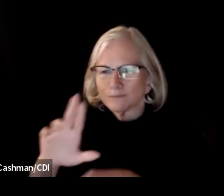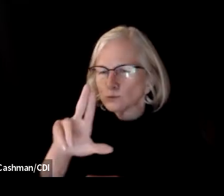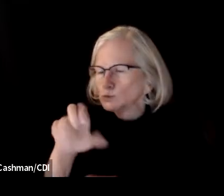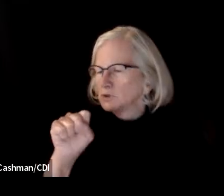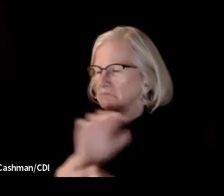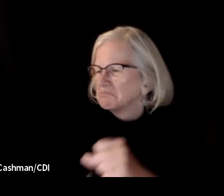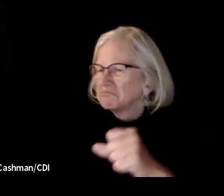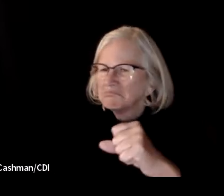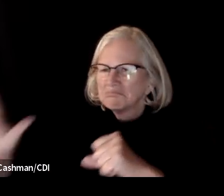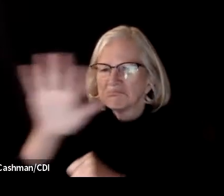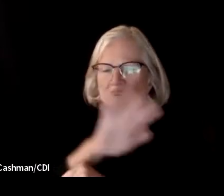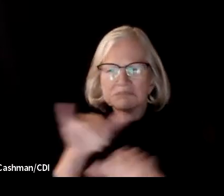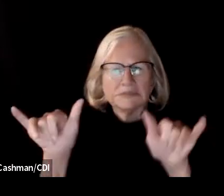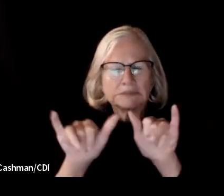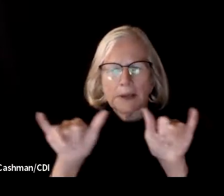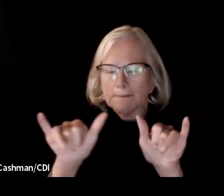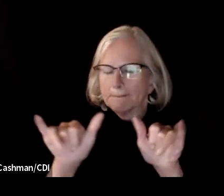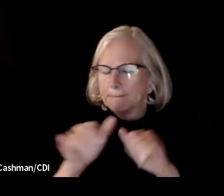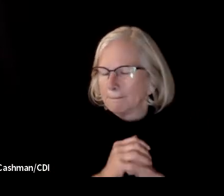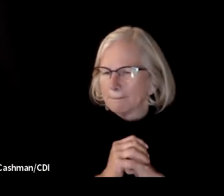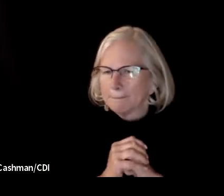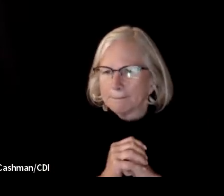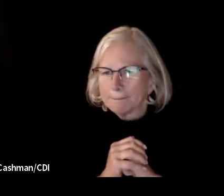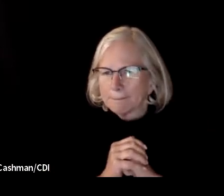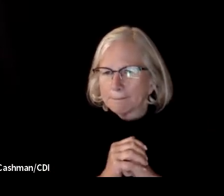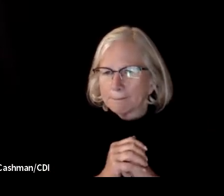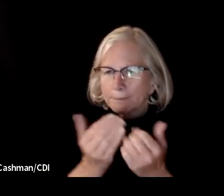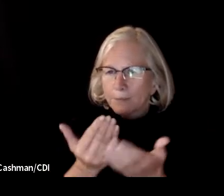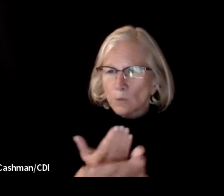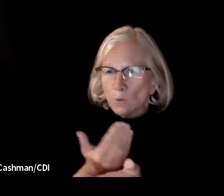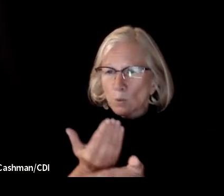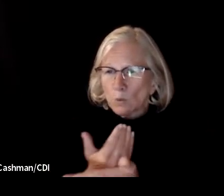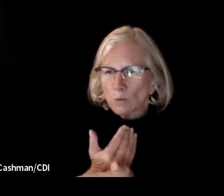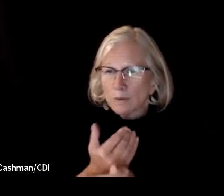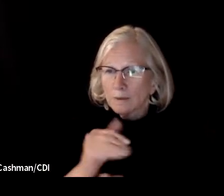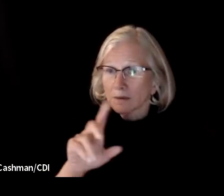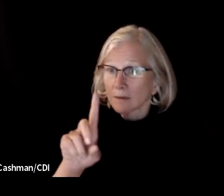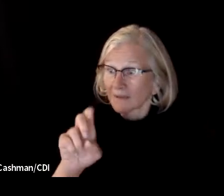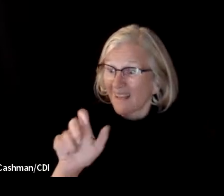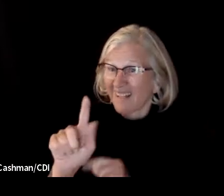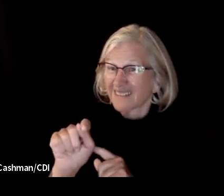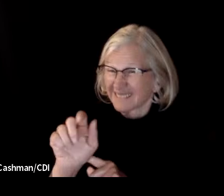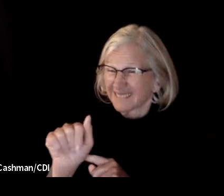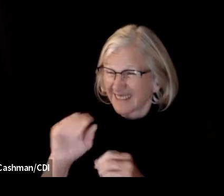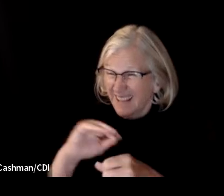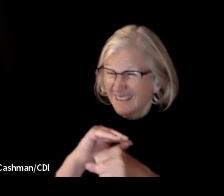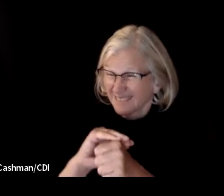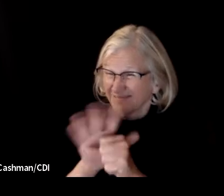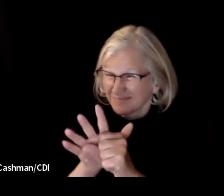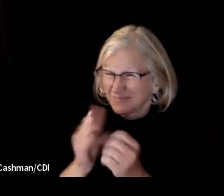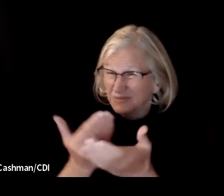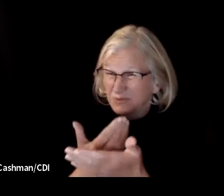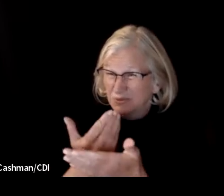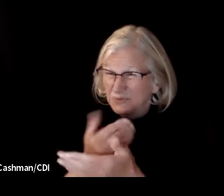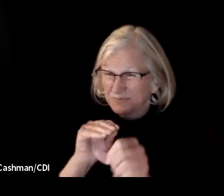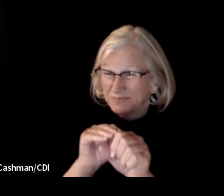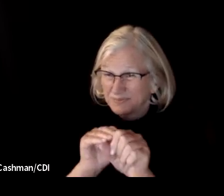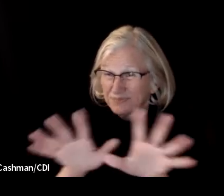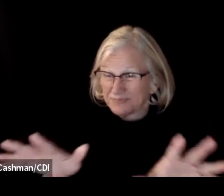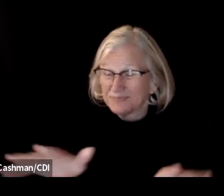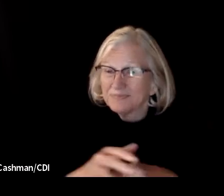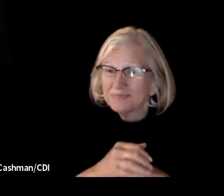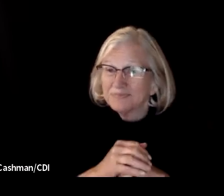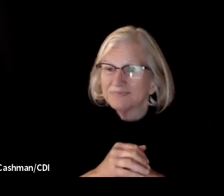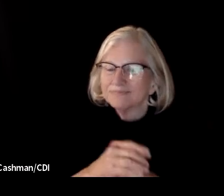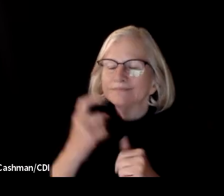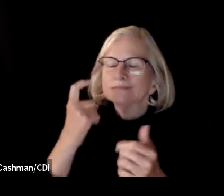more challenging virus than the original strain. In Minnesota, we last saw daily counts this high on May 20th, almost